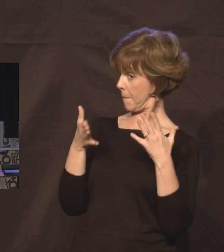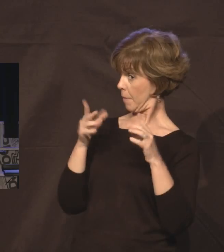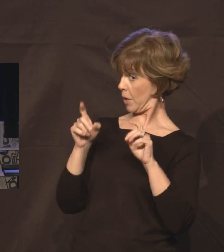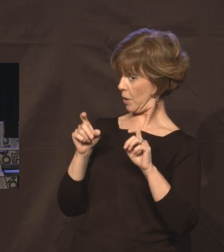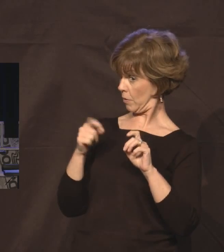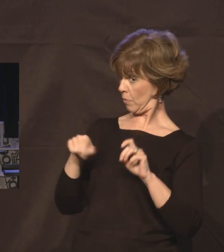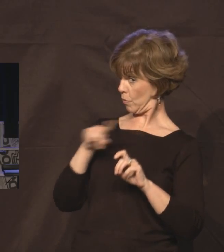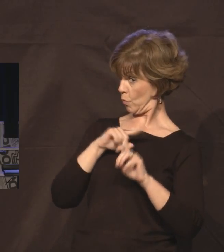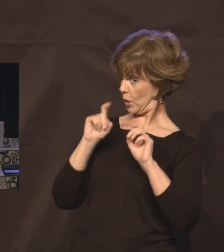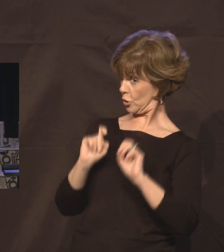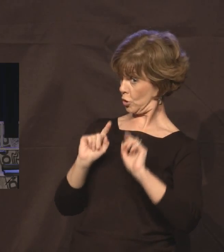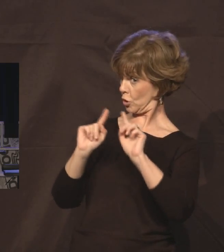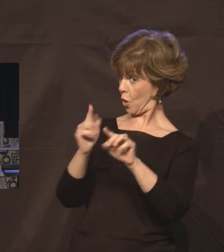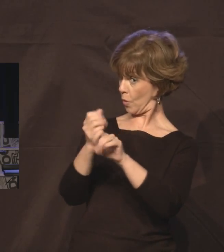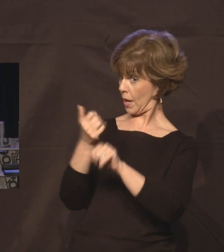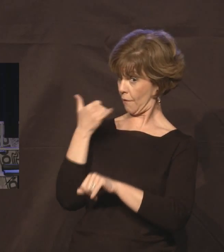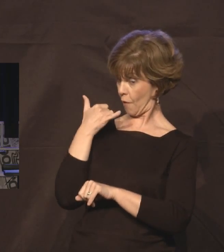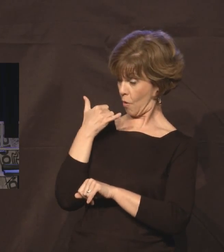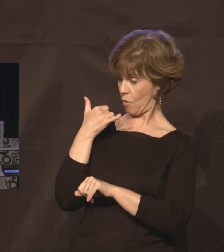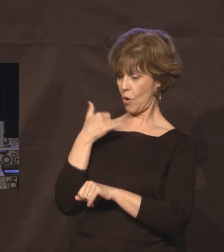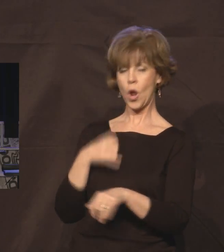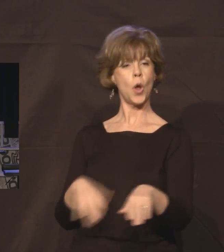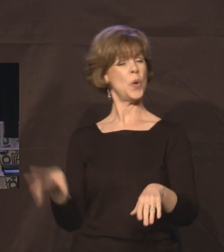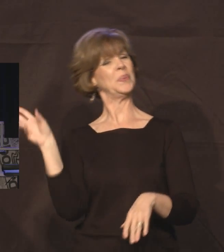a phone. And she's like,